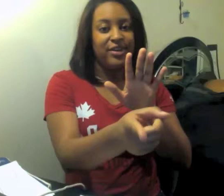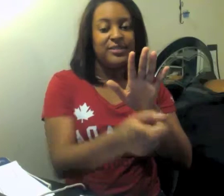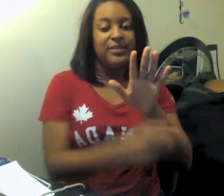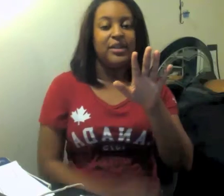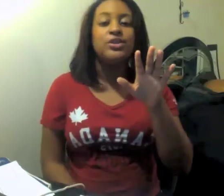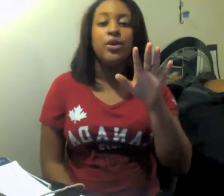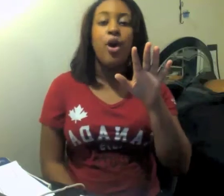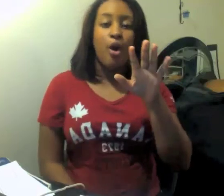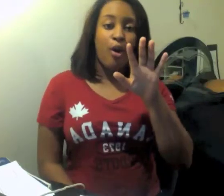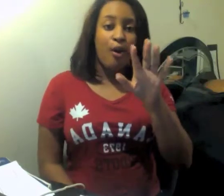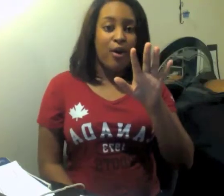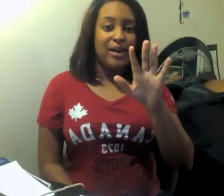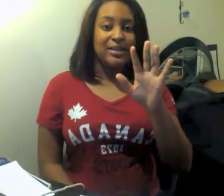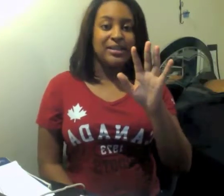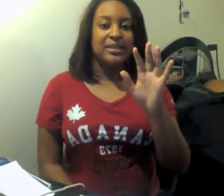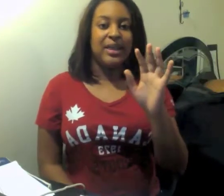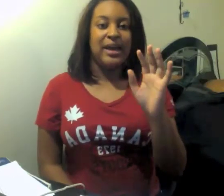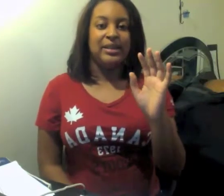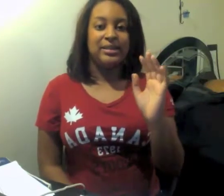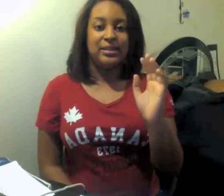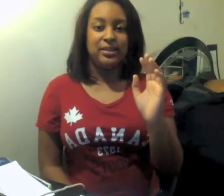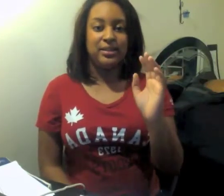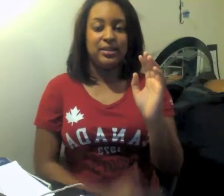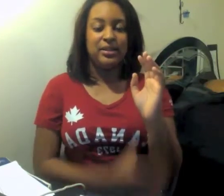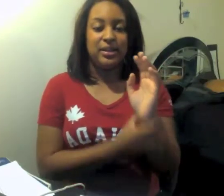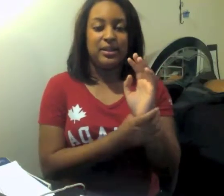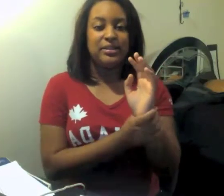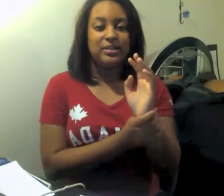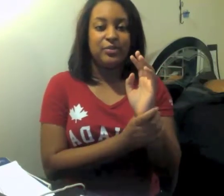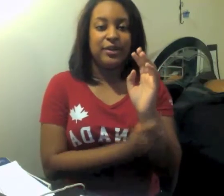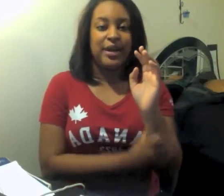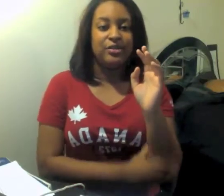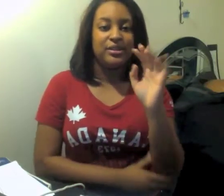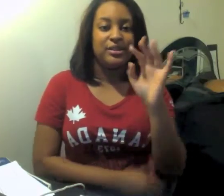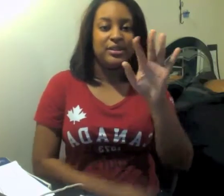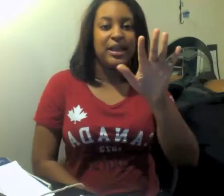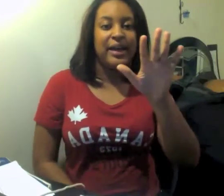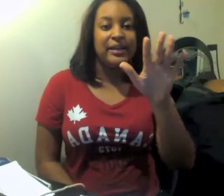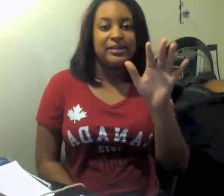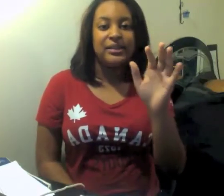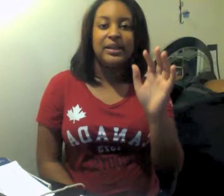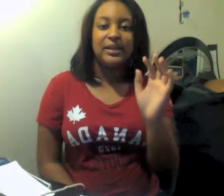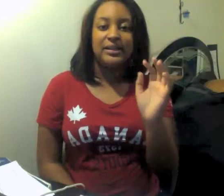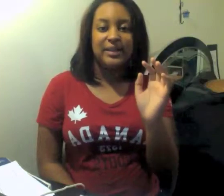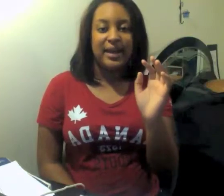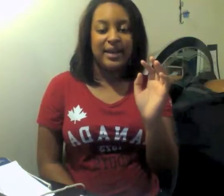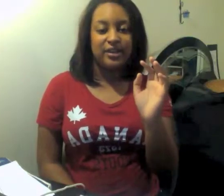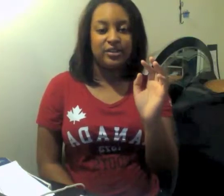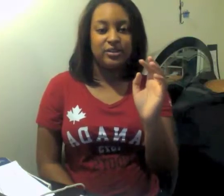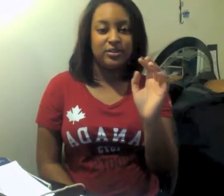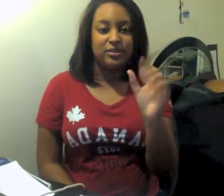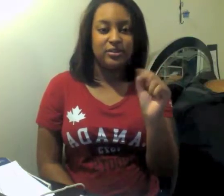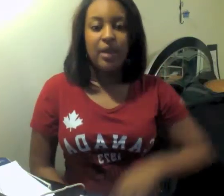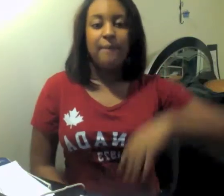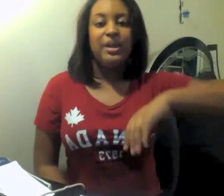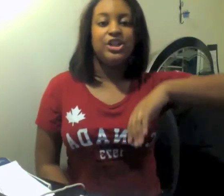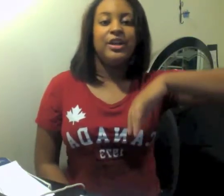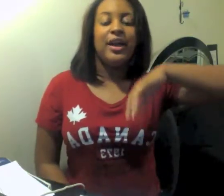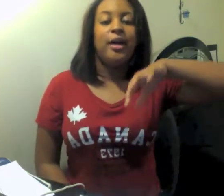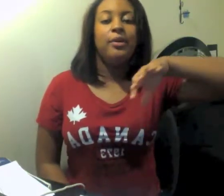fingerspelling to, or a slight, this is more natural, slight diagonal. Make sure your elbow is